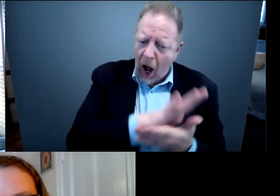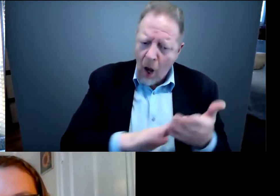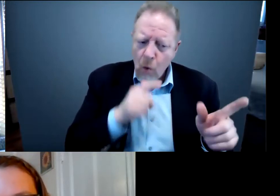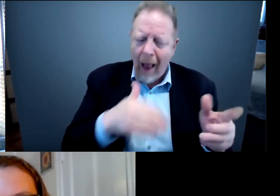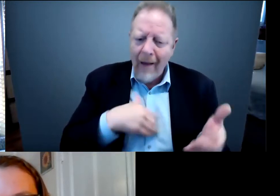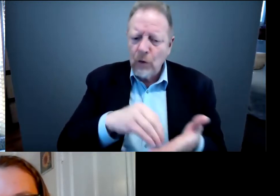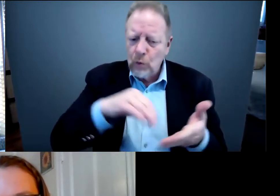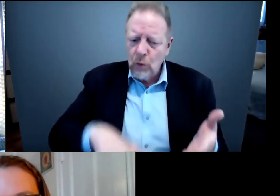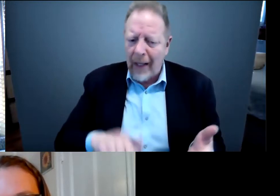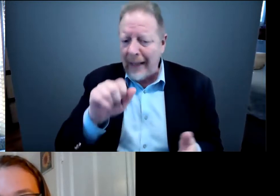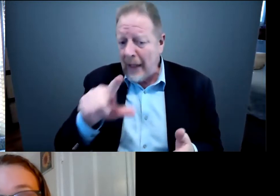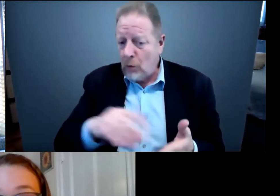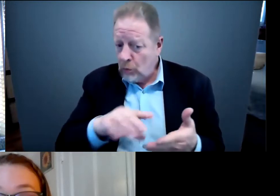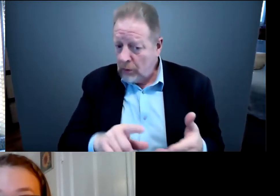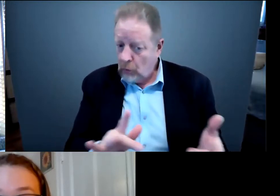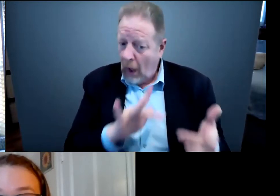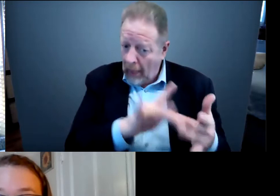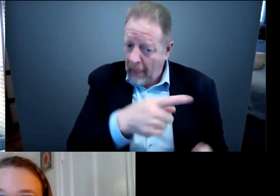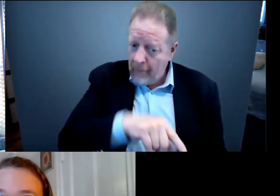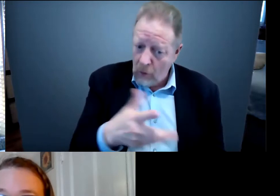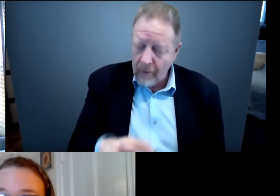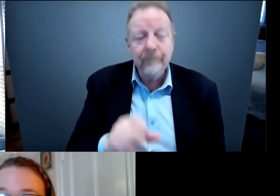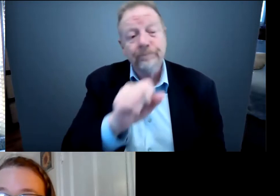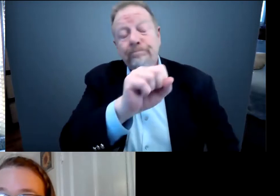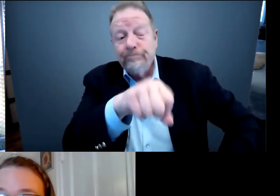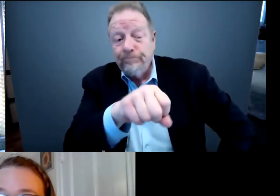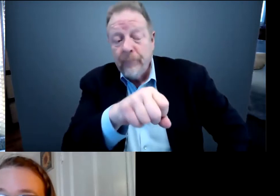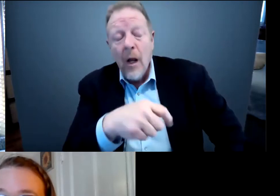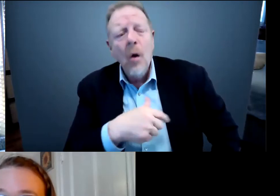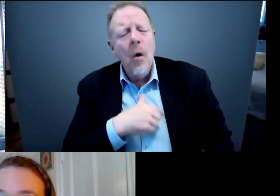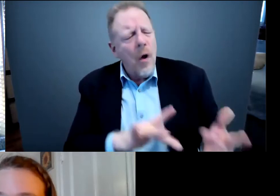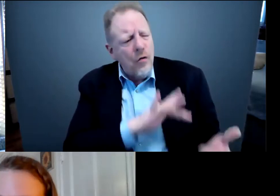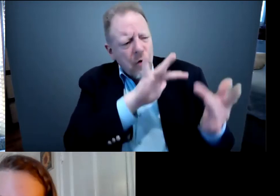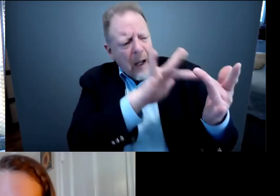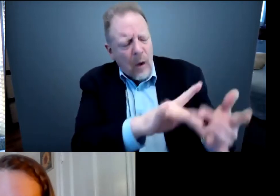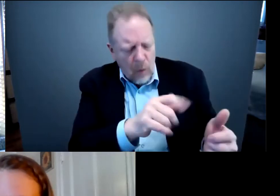students, ASL students? Yeah, so we've reached out to